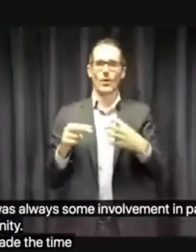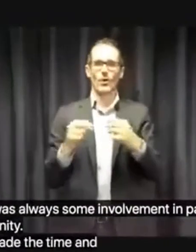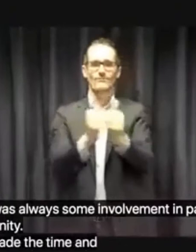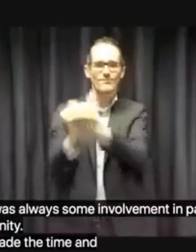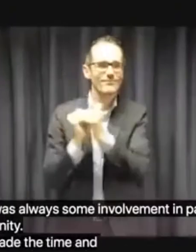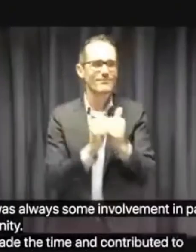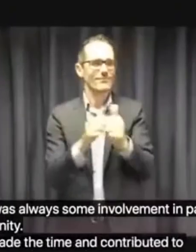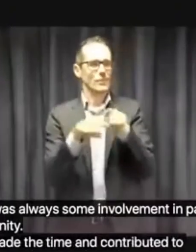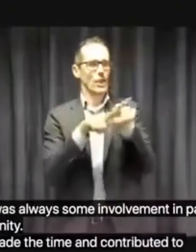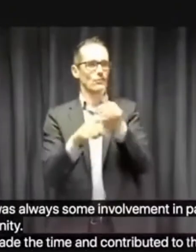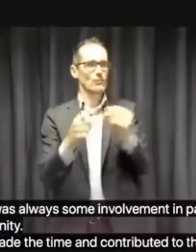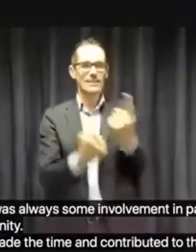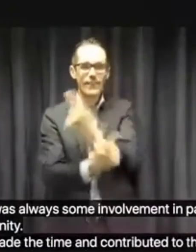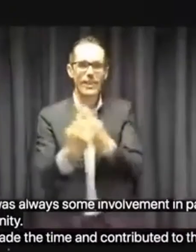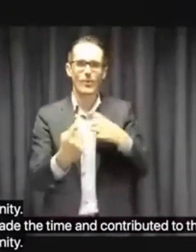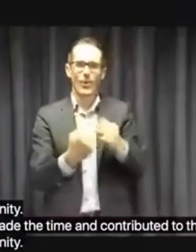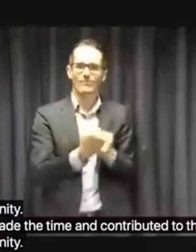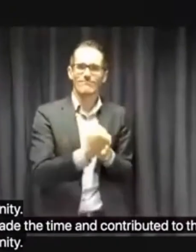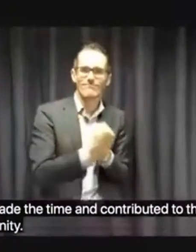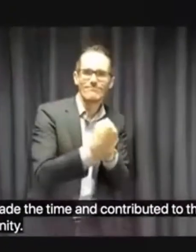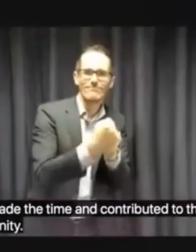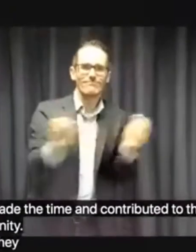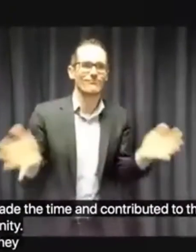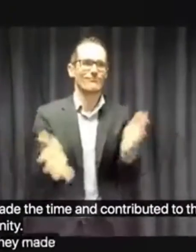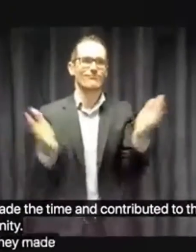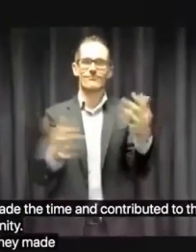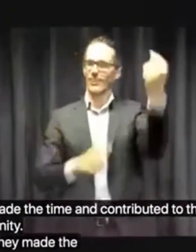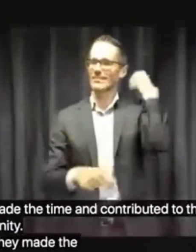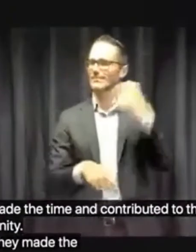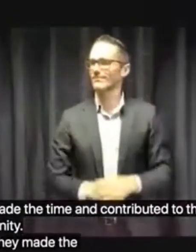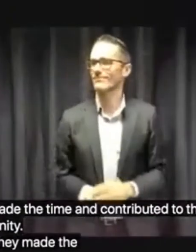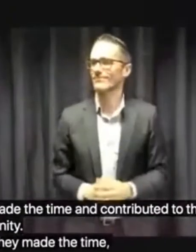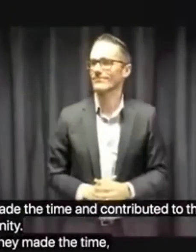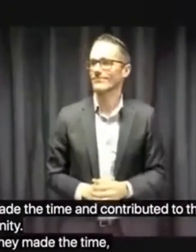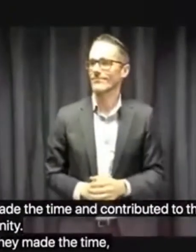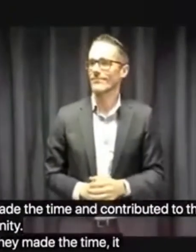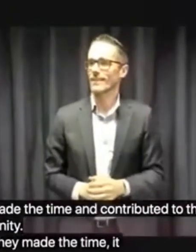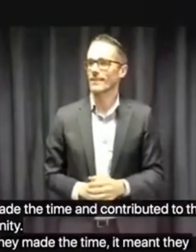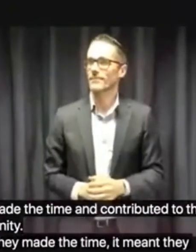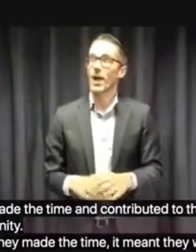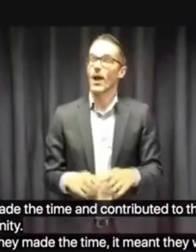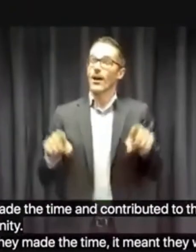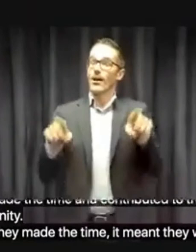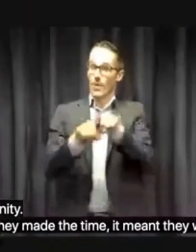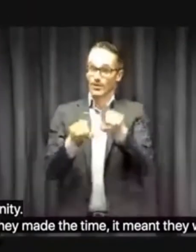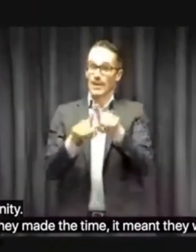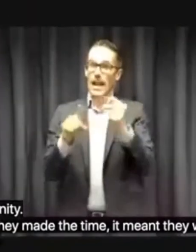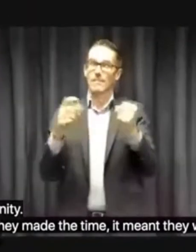When they made the time, it meant that they were able to learn from one another, see each other face to face, and support one another.